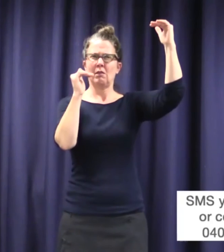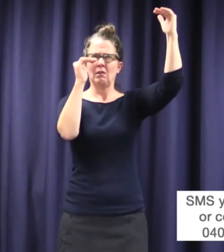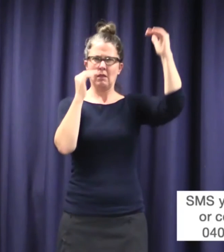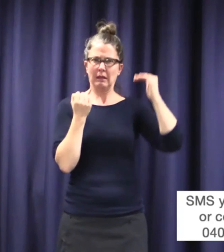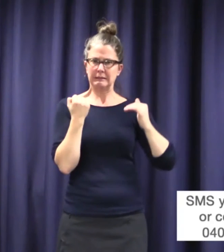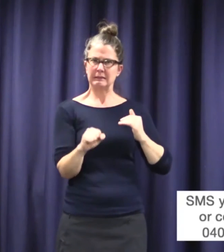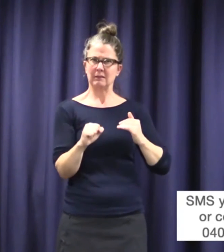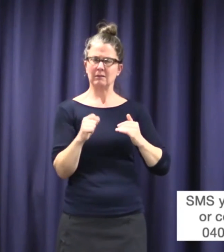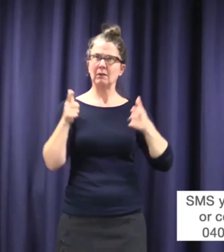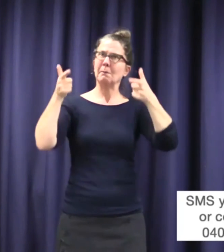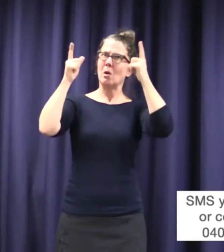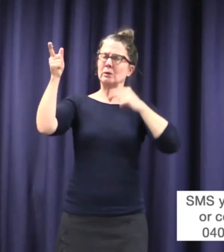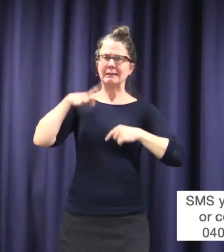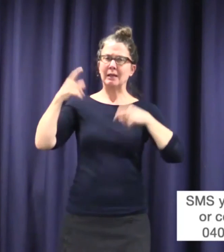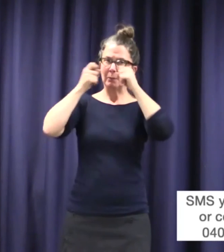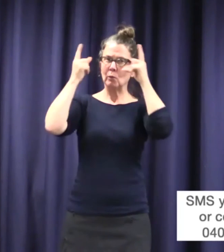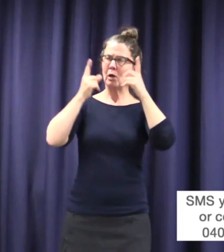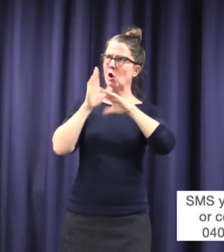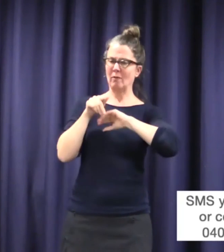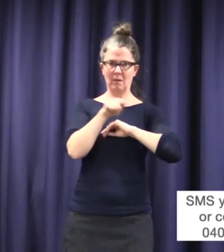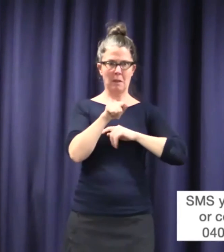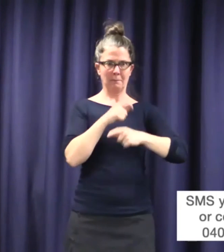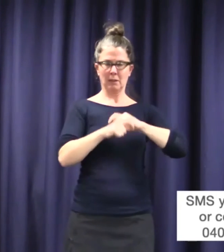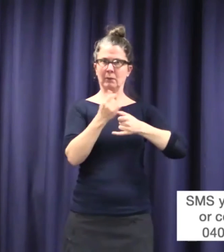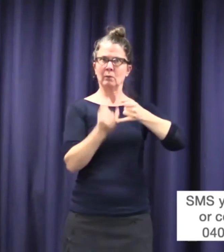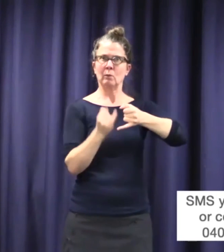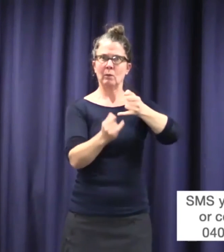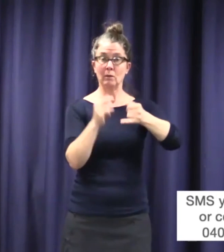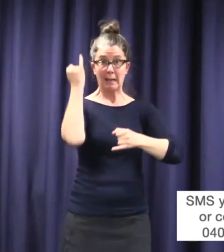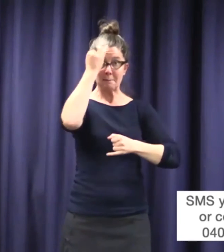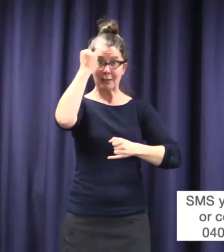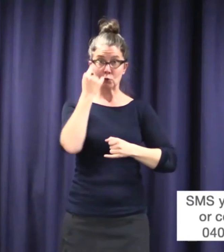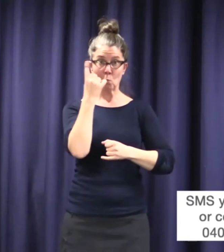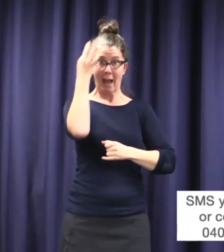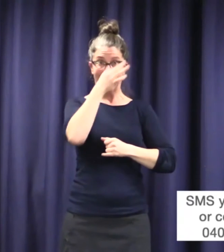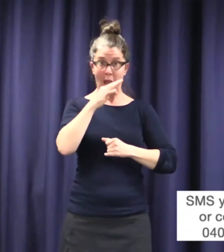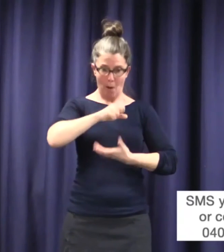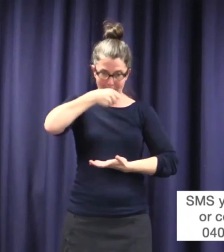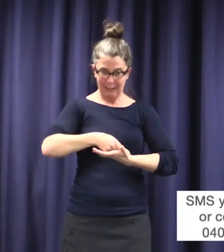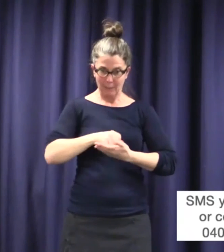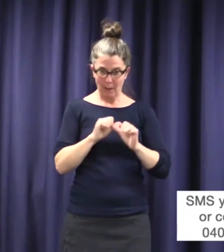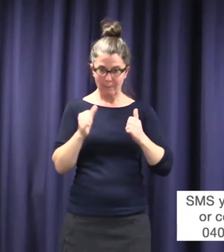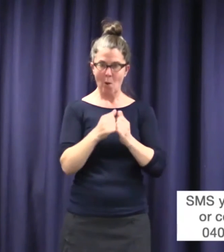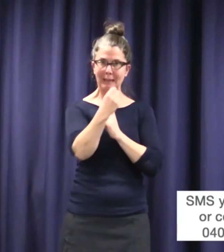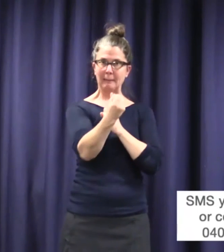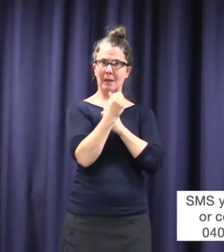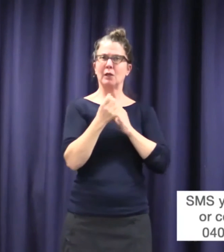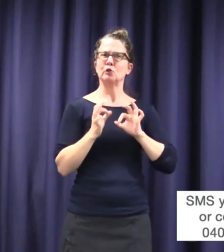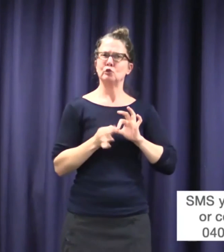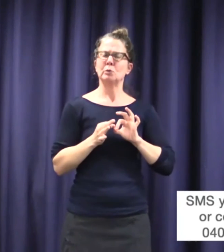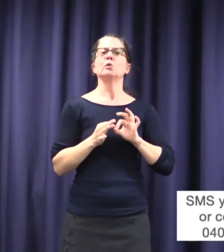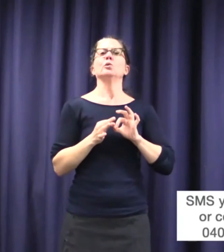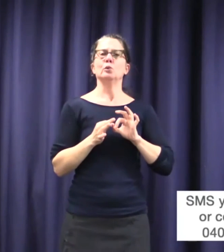to prevent this from getting worse. Imagine the impact of a one-hour minimum. When people argue that a two-hour minimum